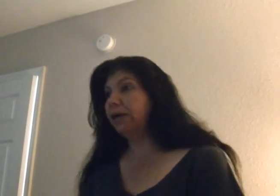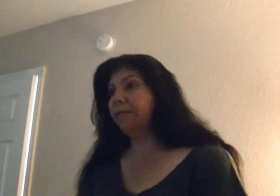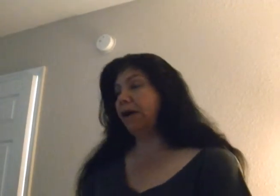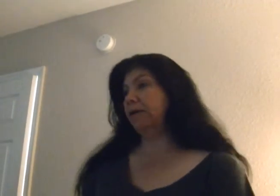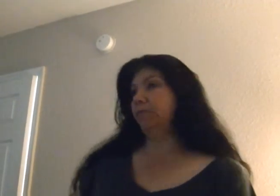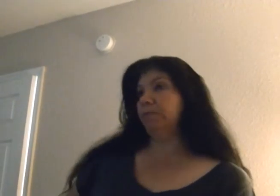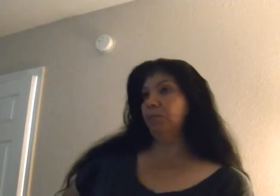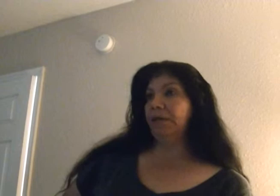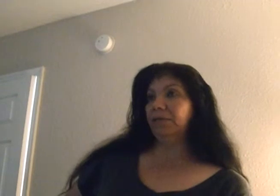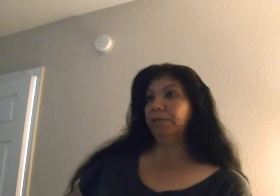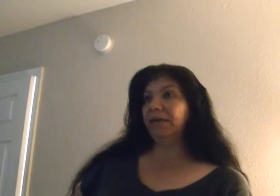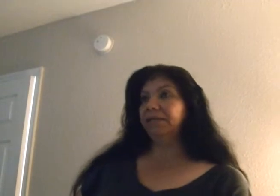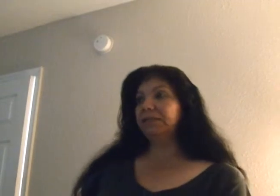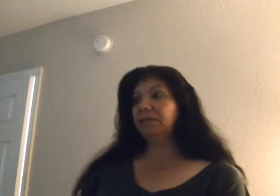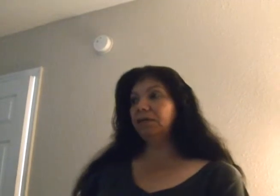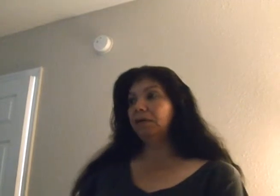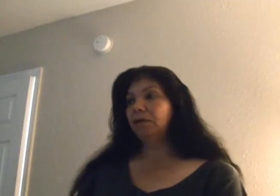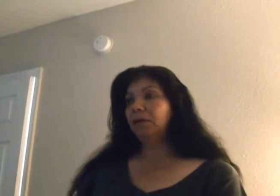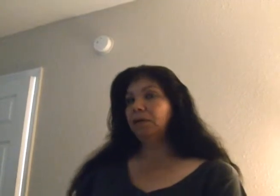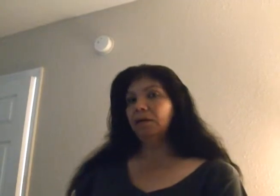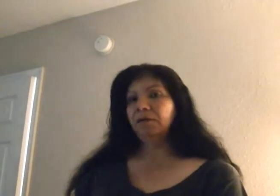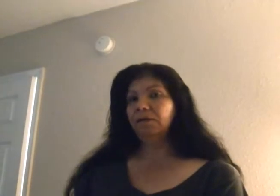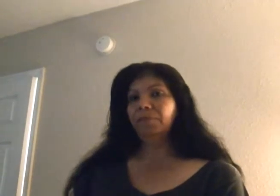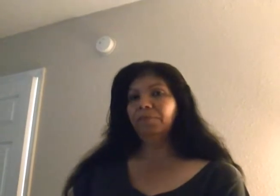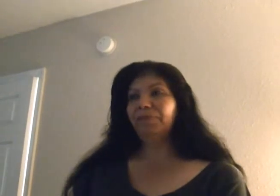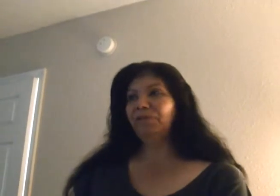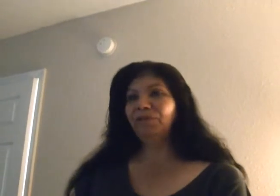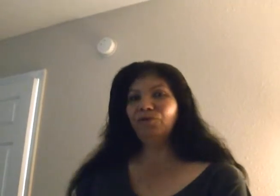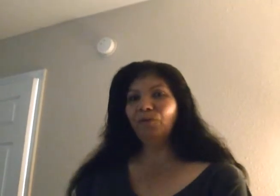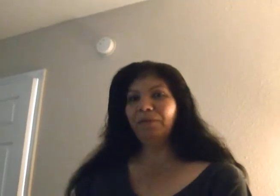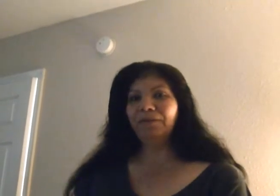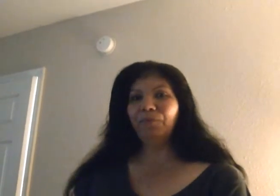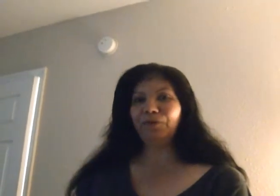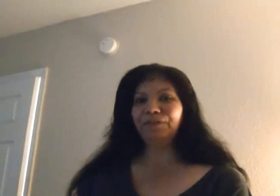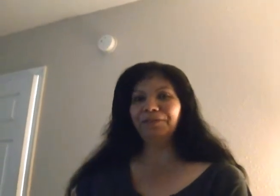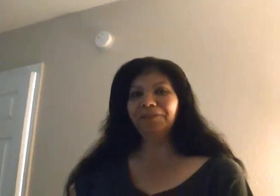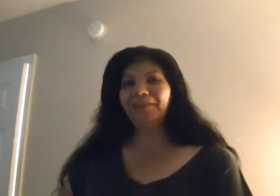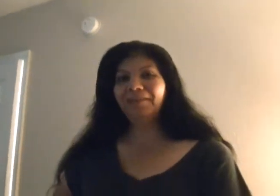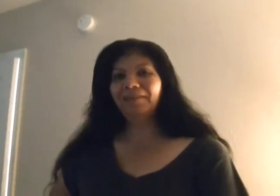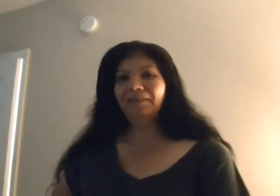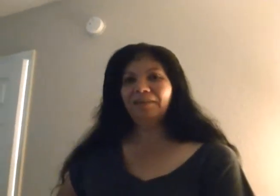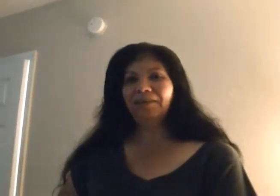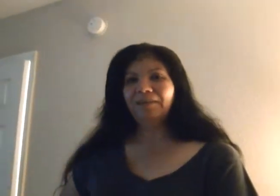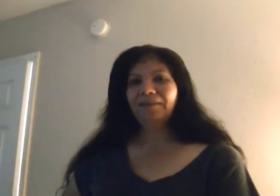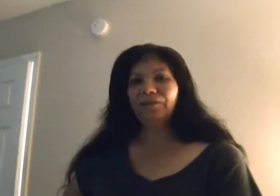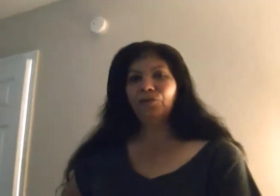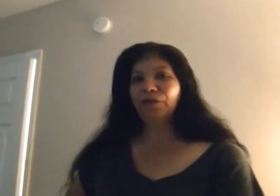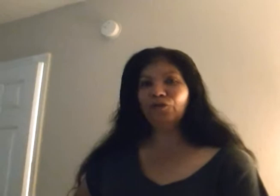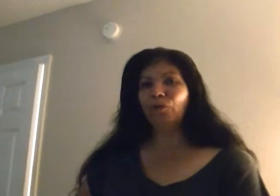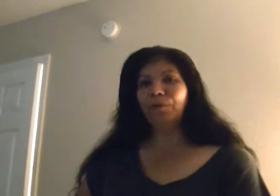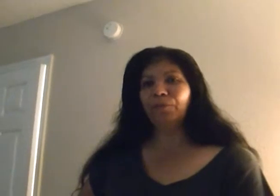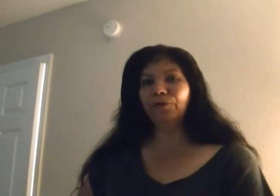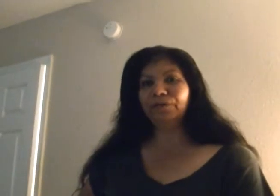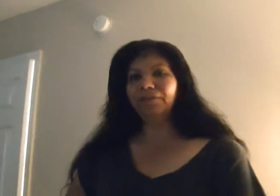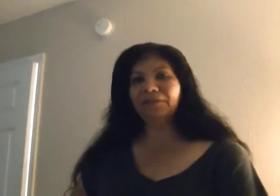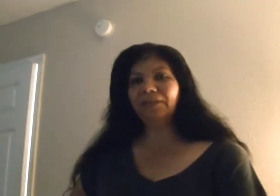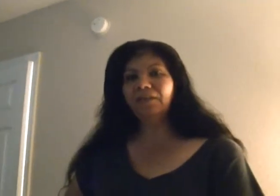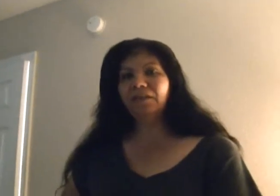I made the blind see. But you didn't know me personally. Yeah. You didn't know me personally. Well, it's back to